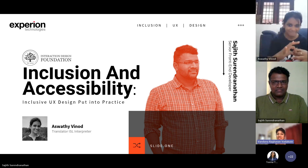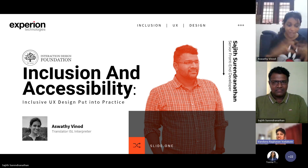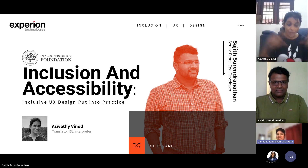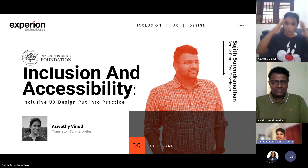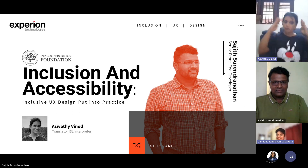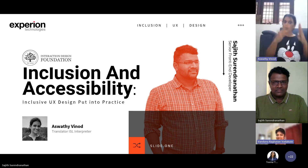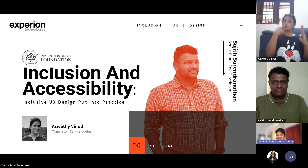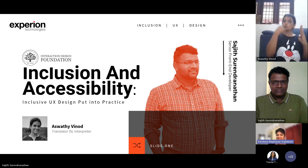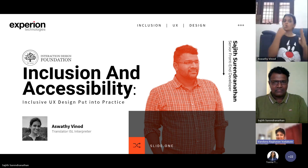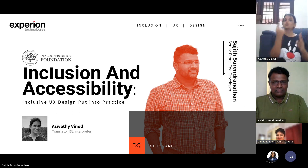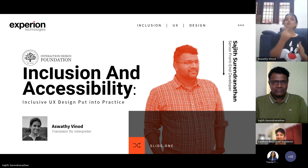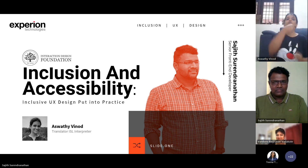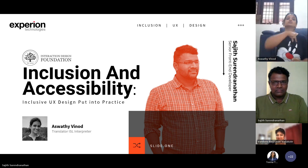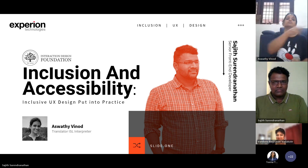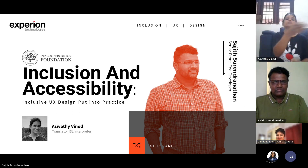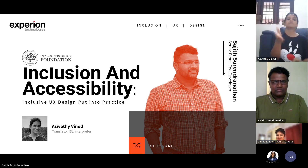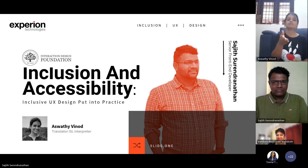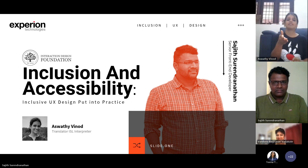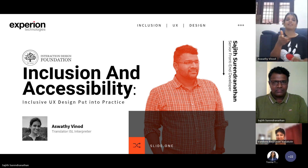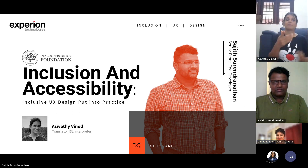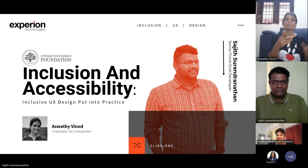drives digital excellence.